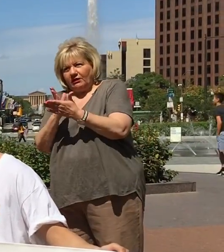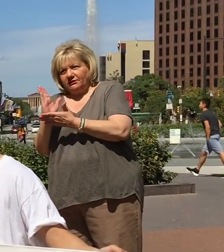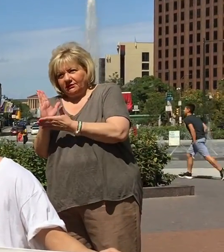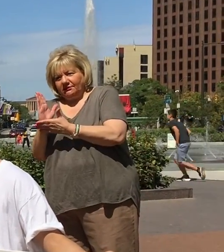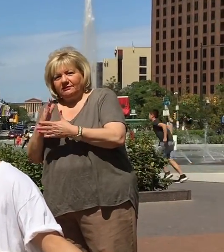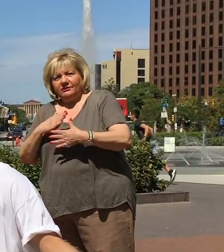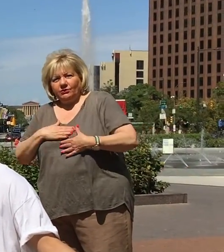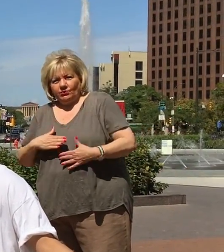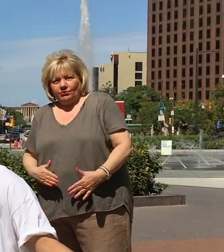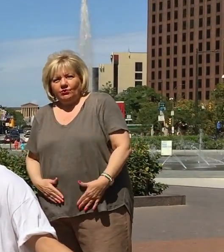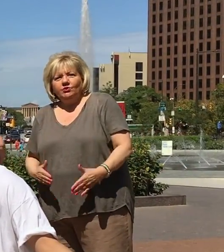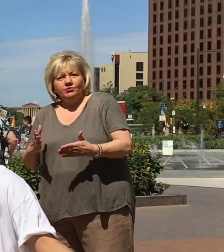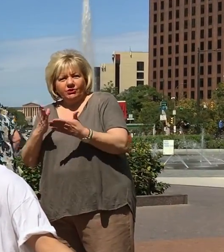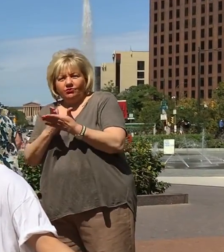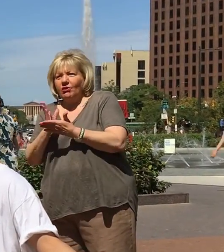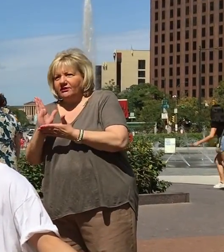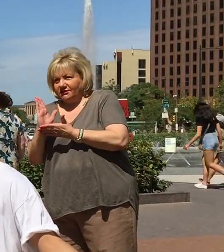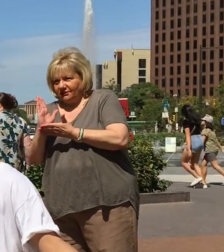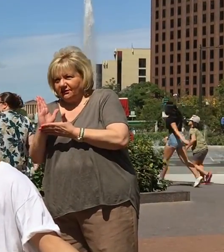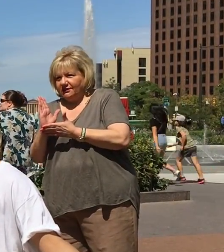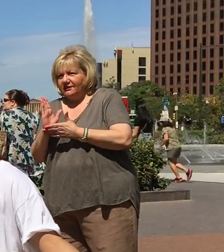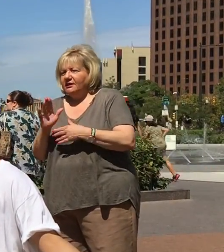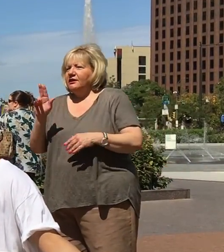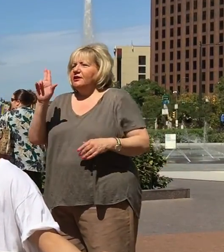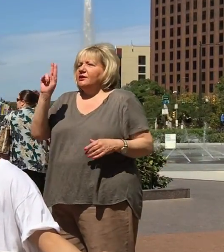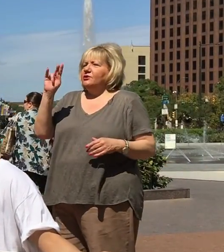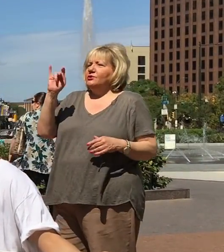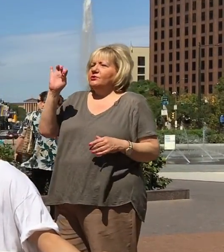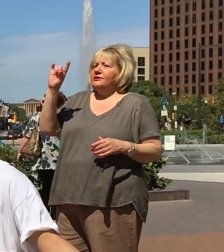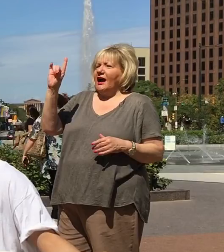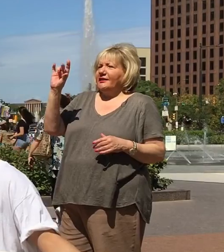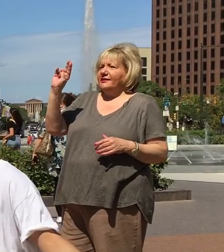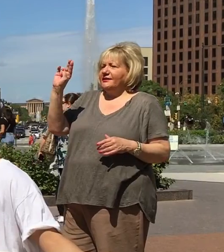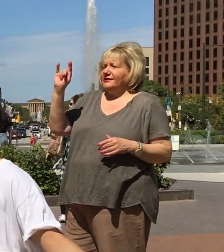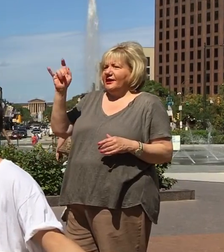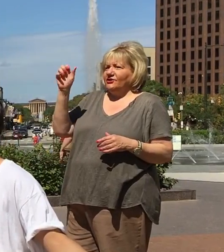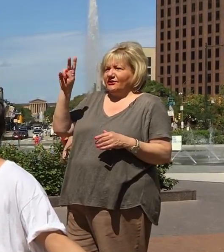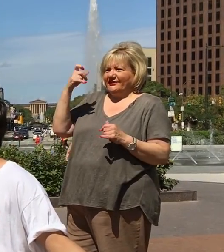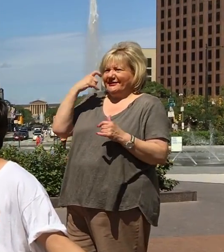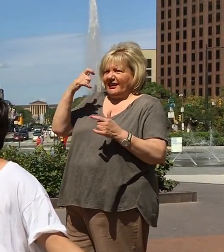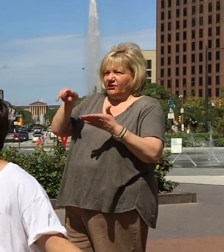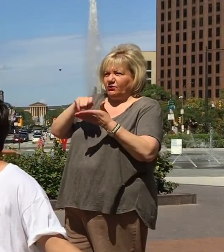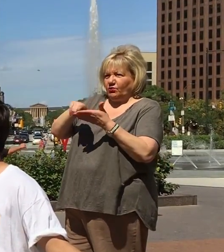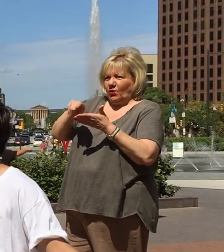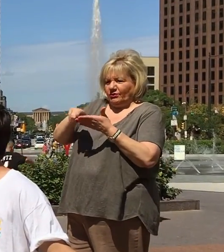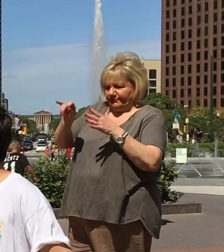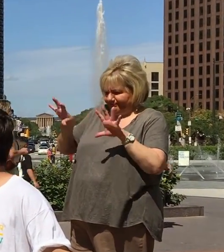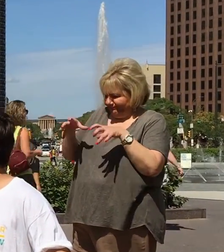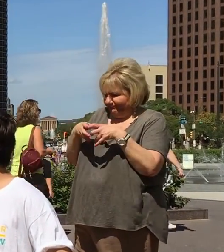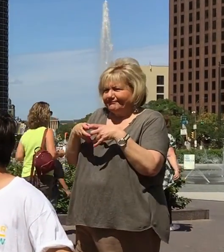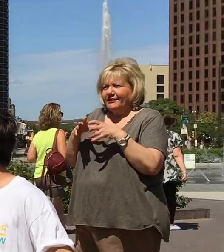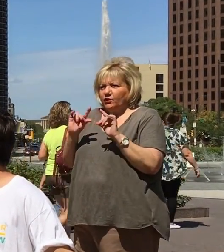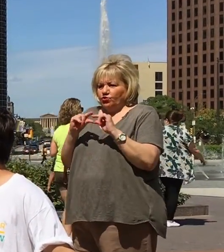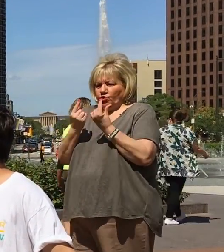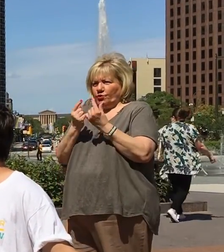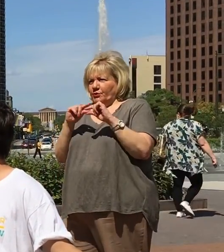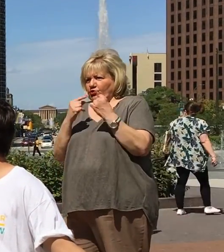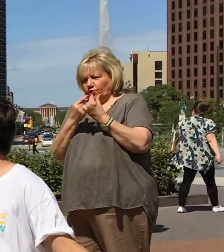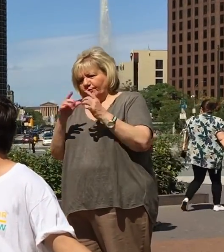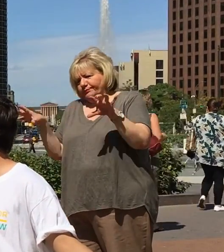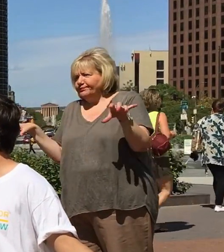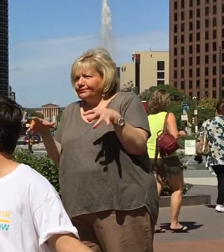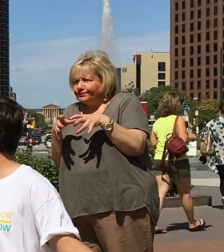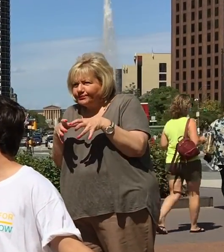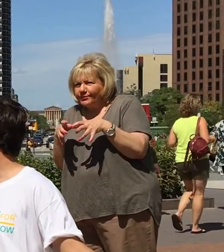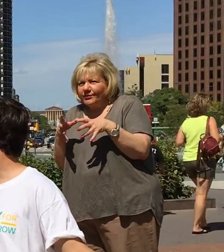in fact, the good news is that the United Nations has just put together a working group. They're just in the opening stages